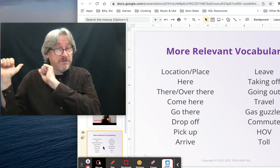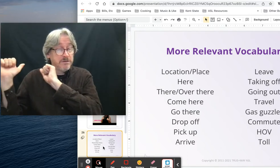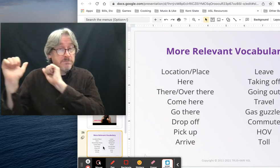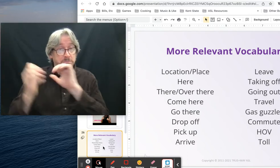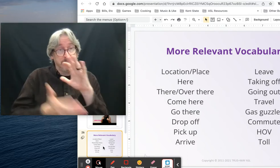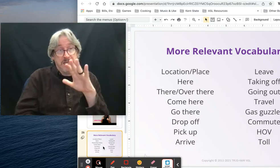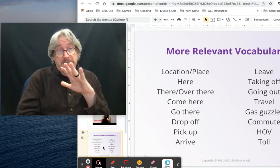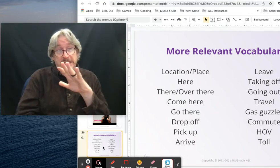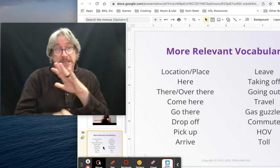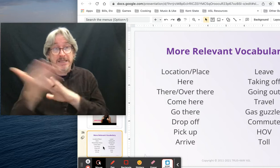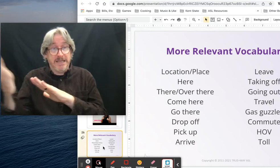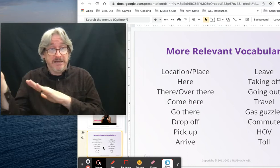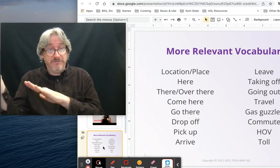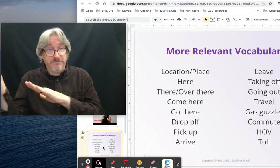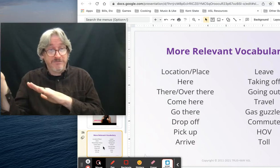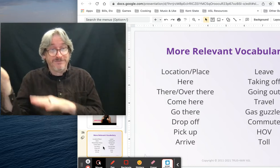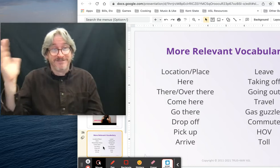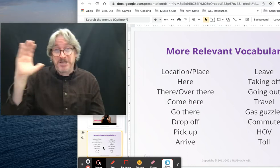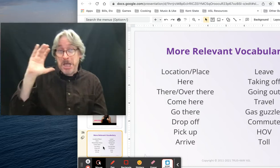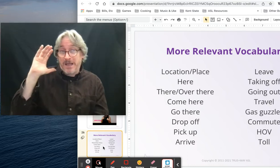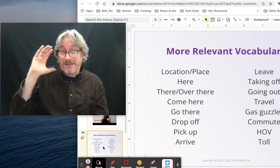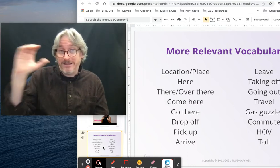leave, leave,